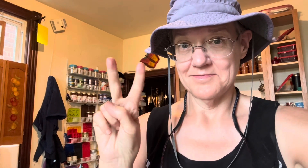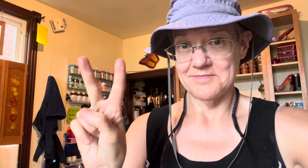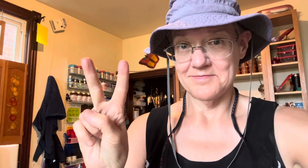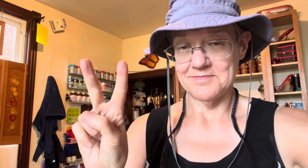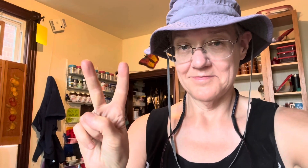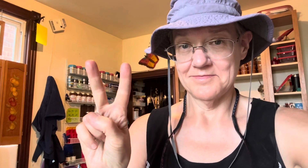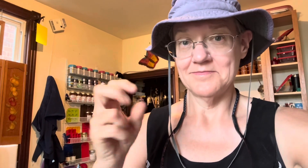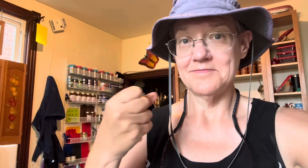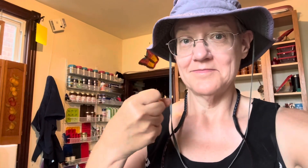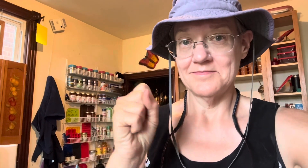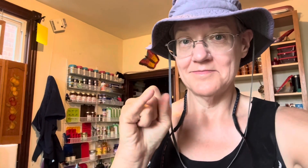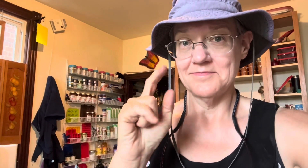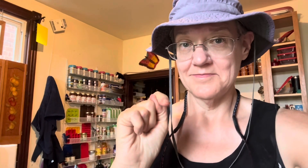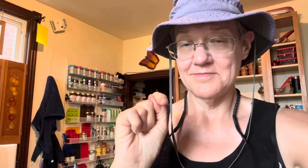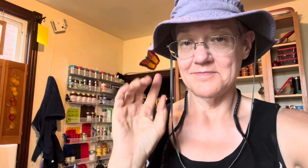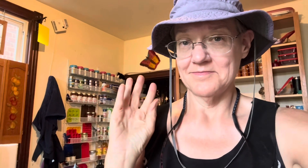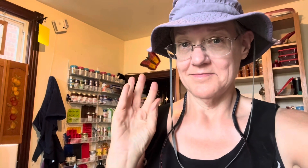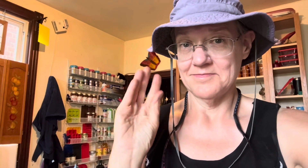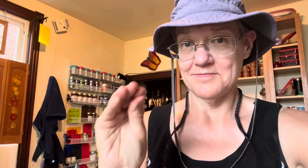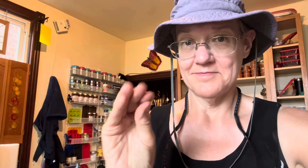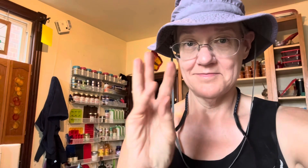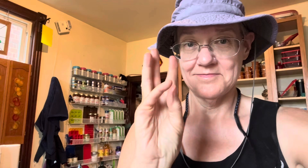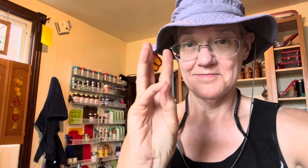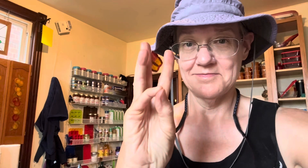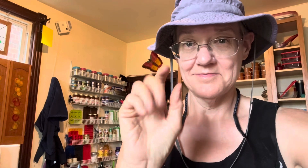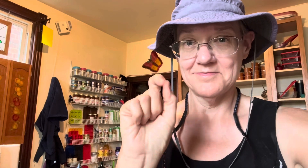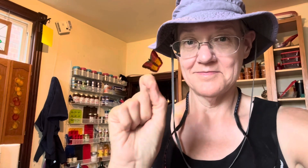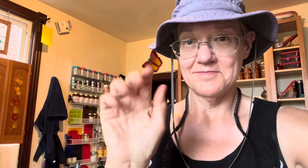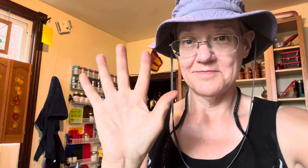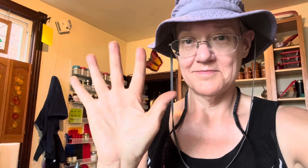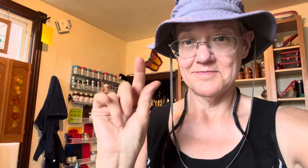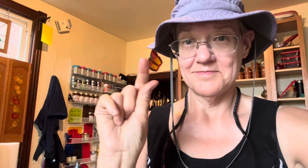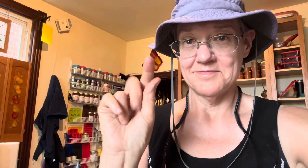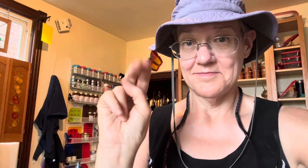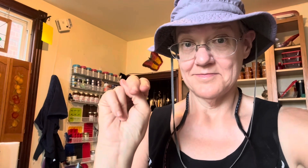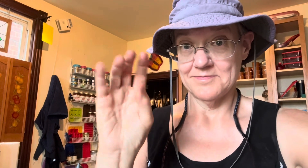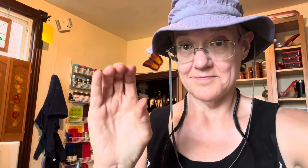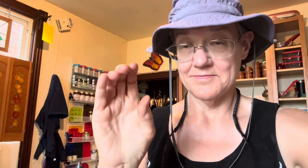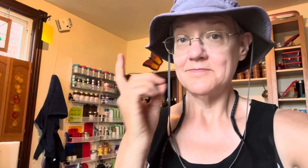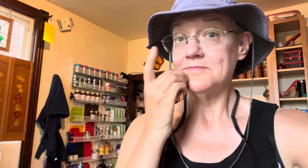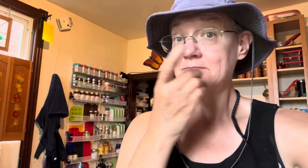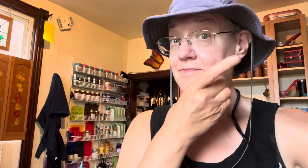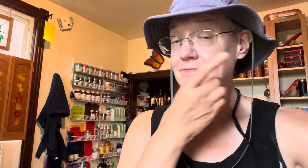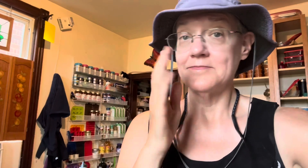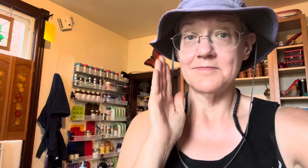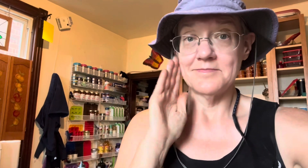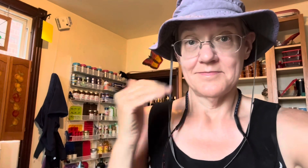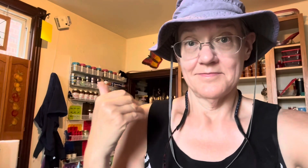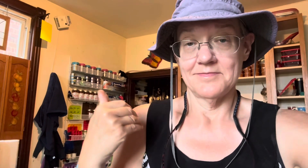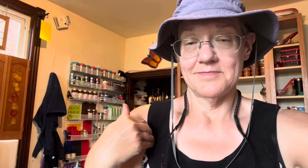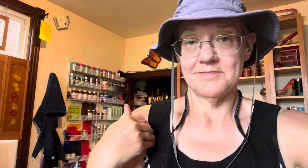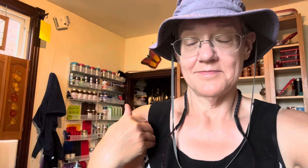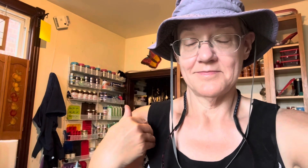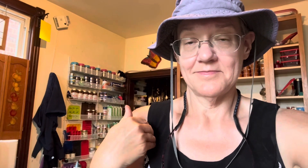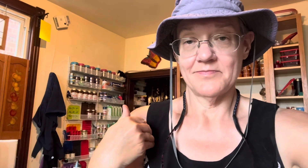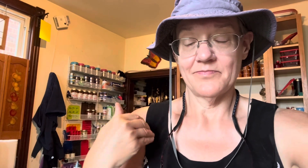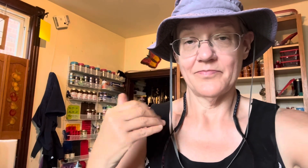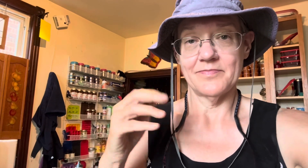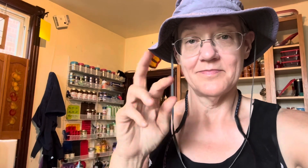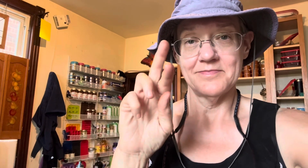carbs. So that's going to make tonight's snack 6.5 grams of net carbs. And Dale's going to